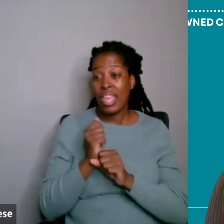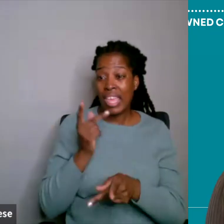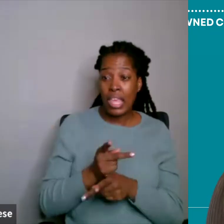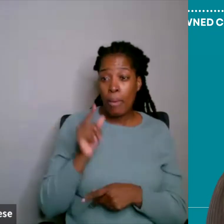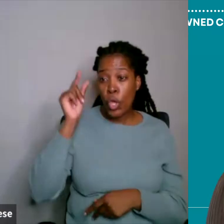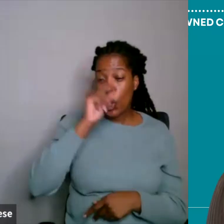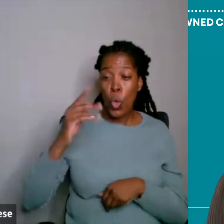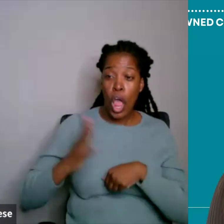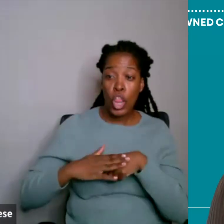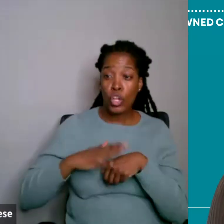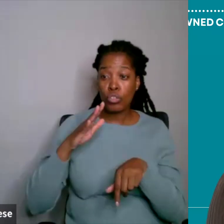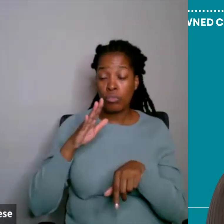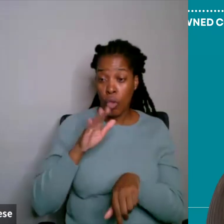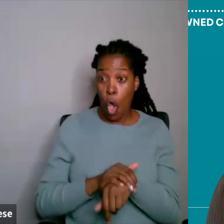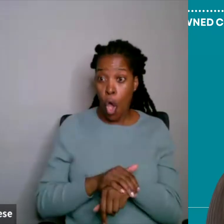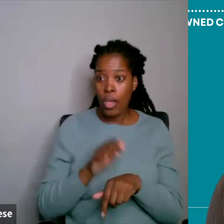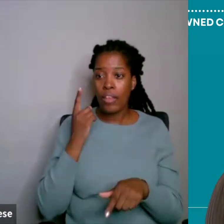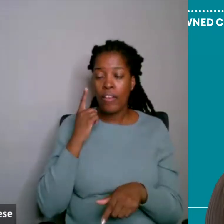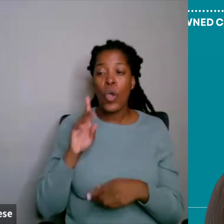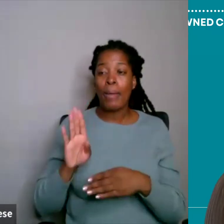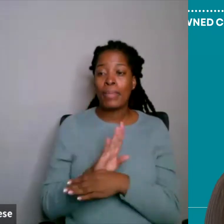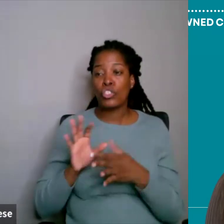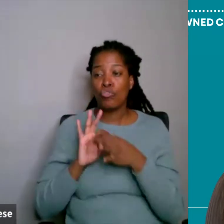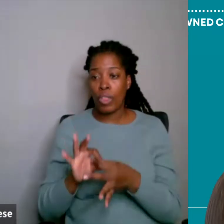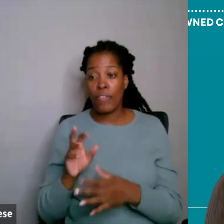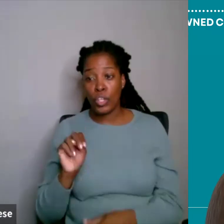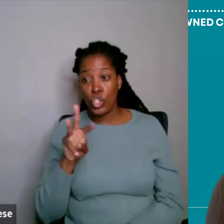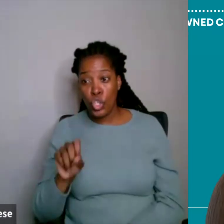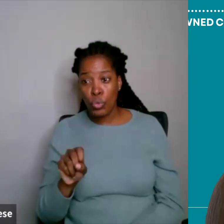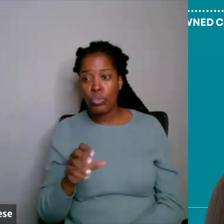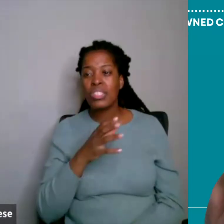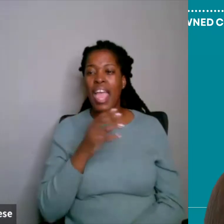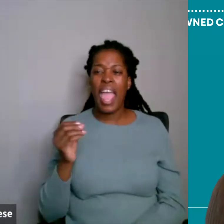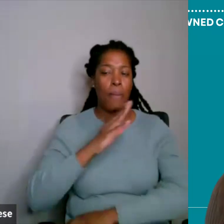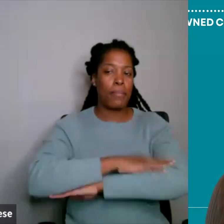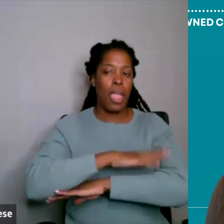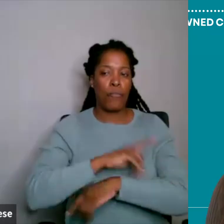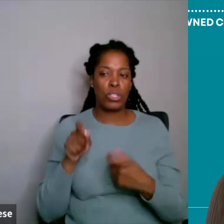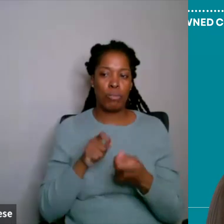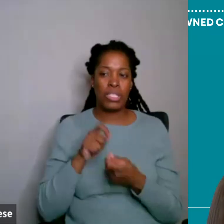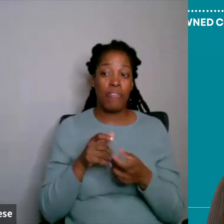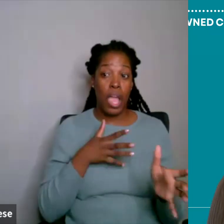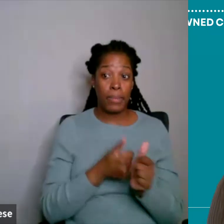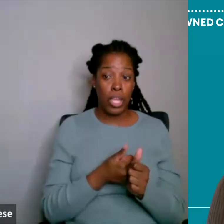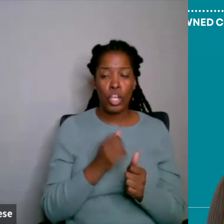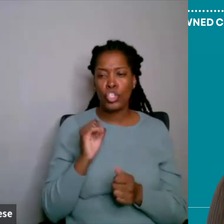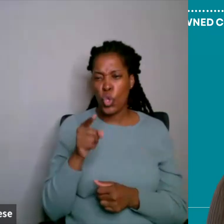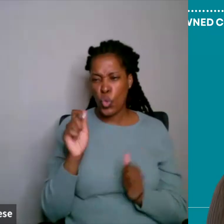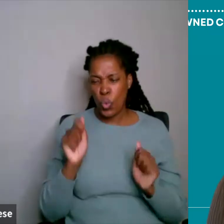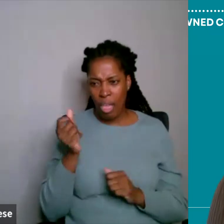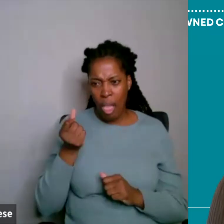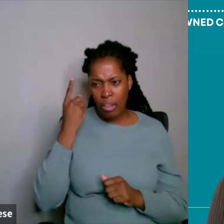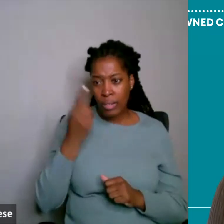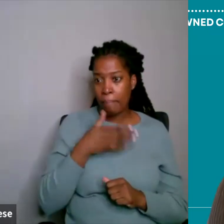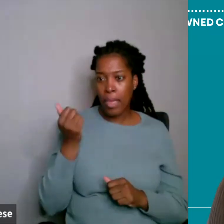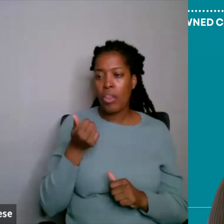news, and keep a lookout for platform specific updates so that you can hopefully better understand any algorithm changes or